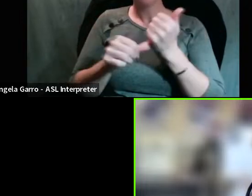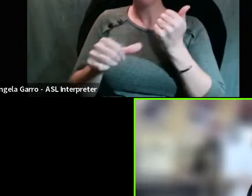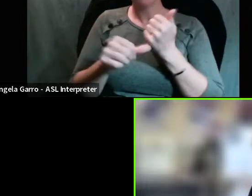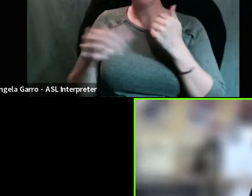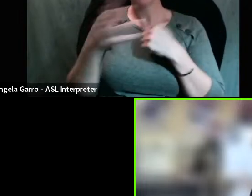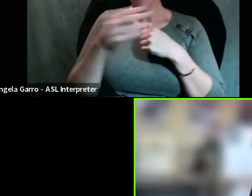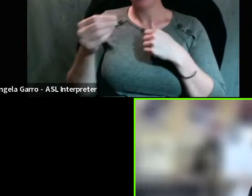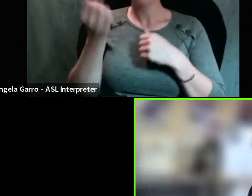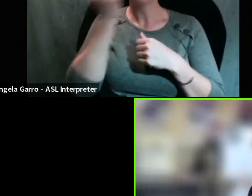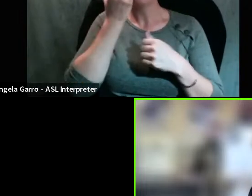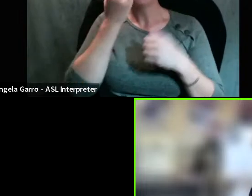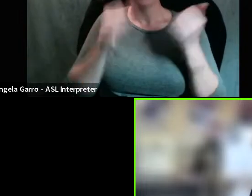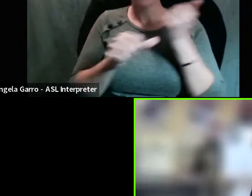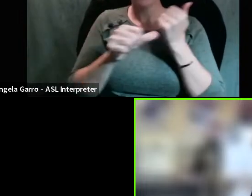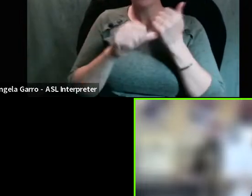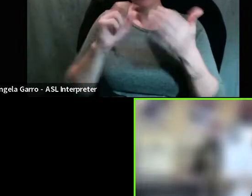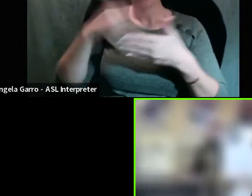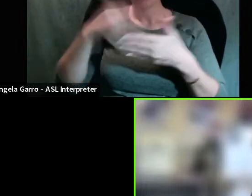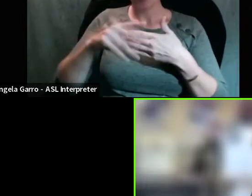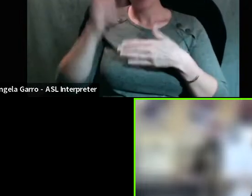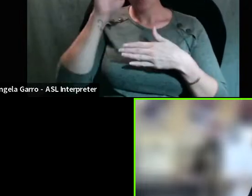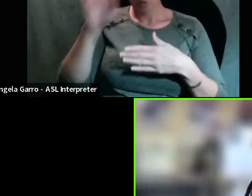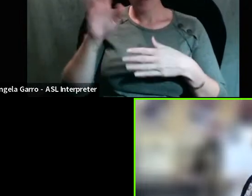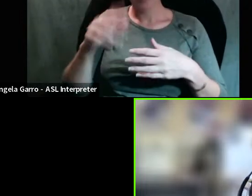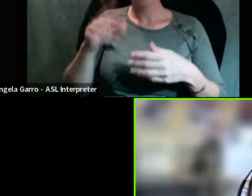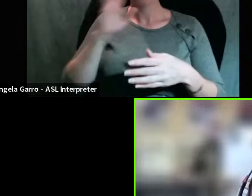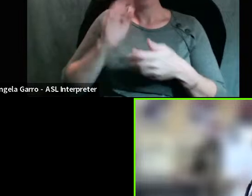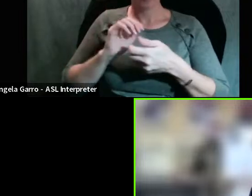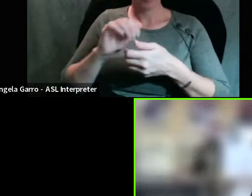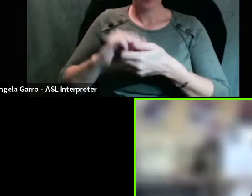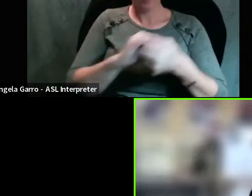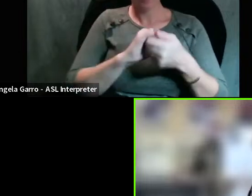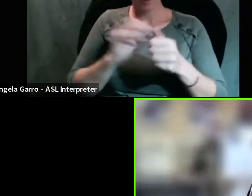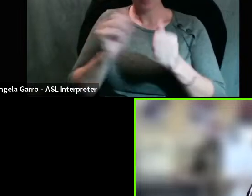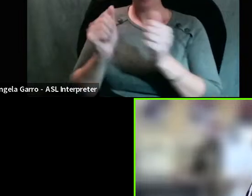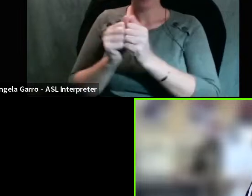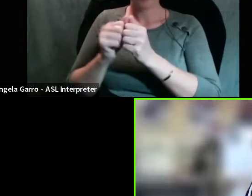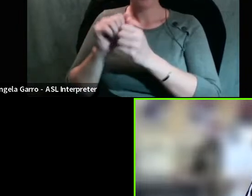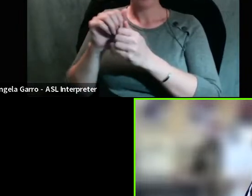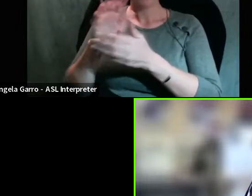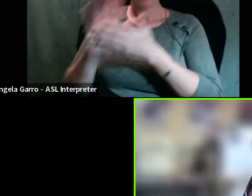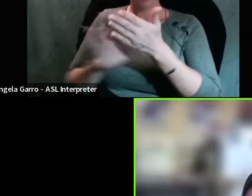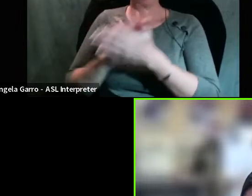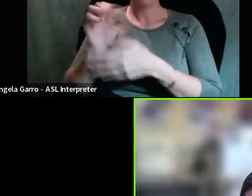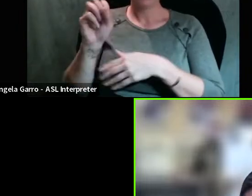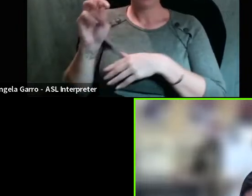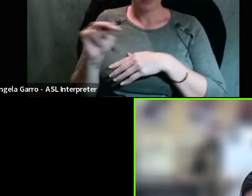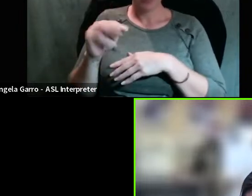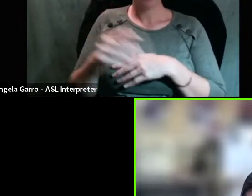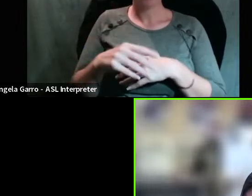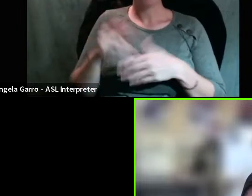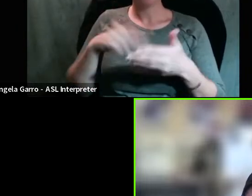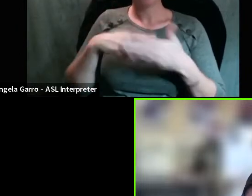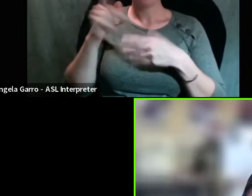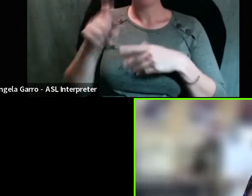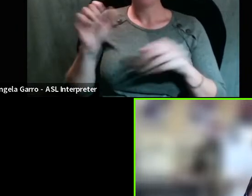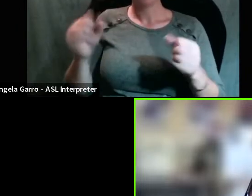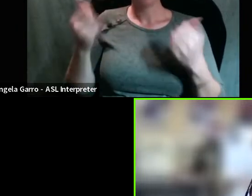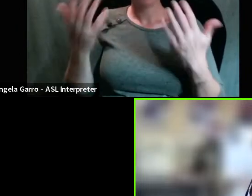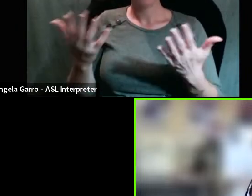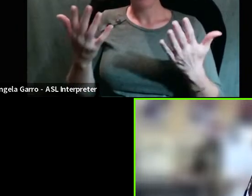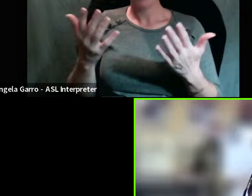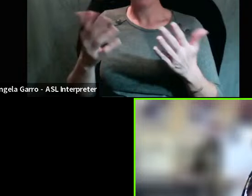and dental assistant program, which we work collaboratively with the College of San Mateo. So the programs must provide a